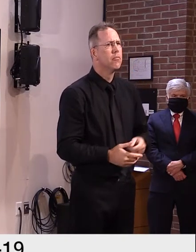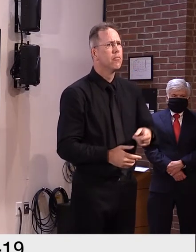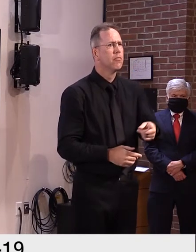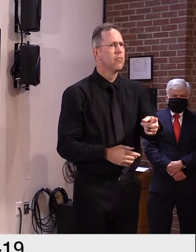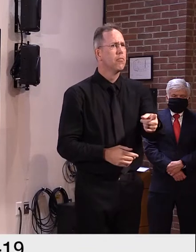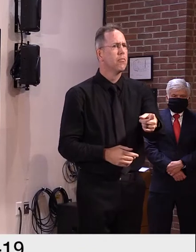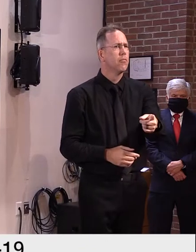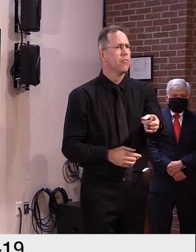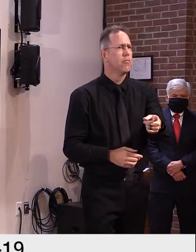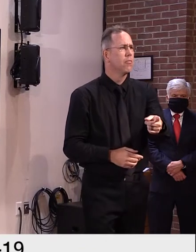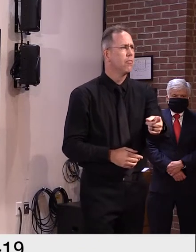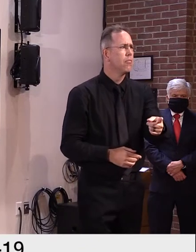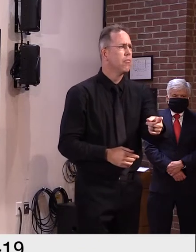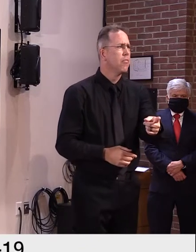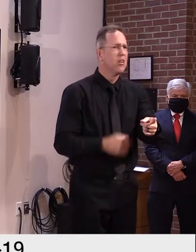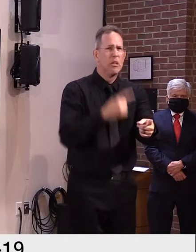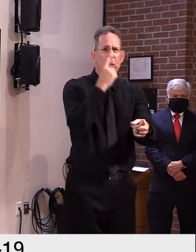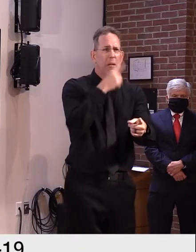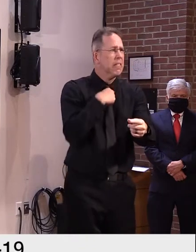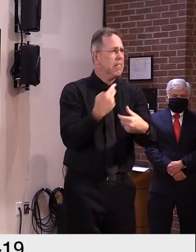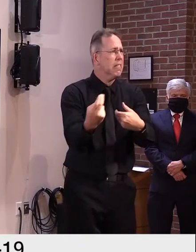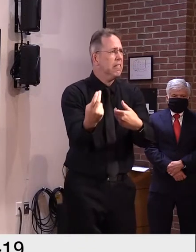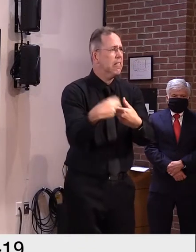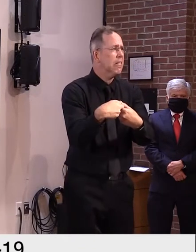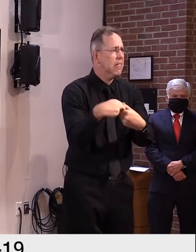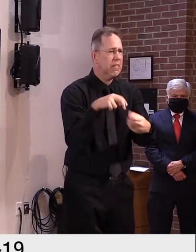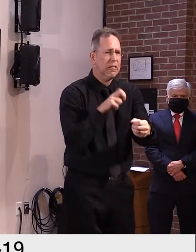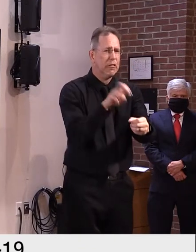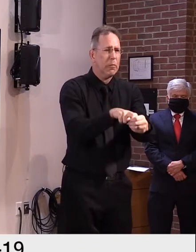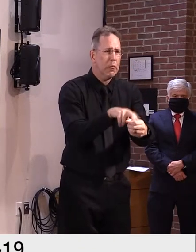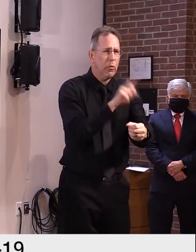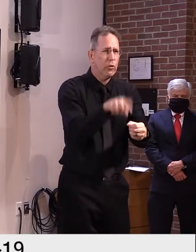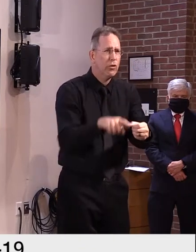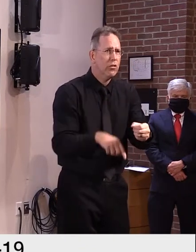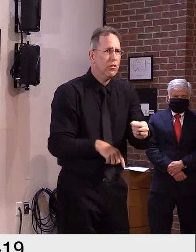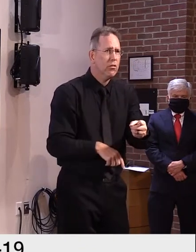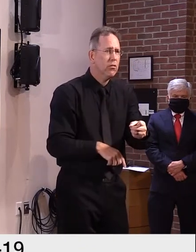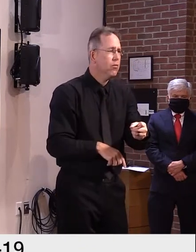Hang on, we have one more. Liz Murray, Burlington Free Press.